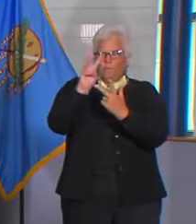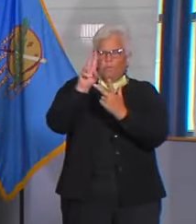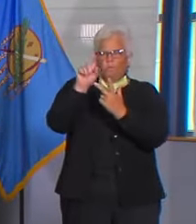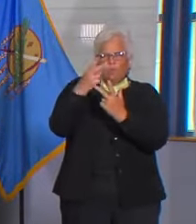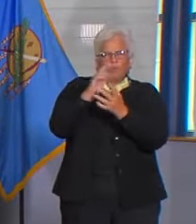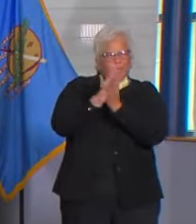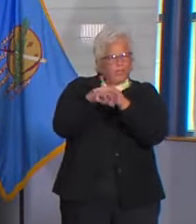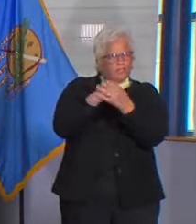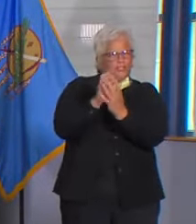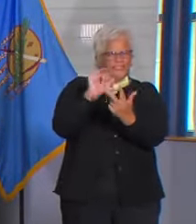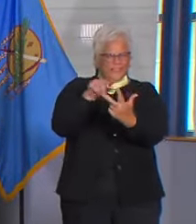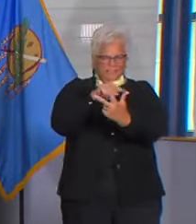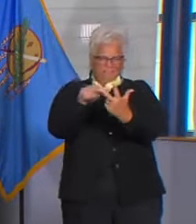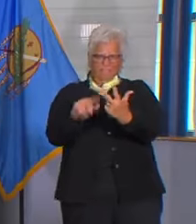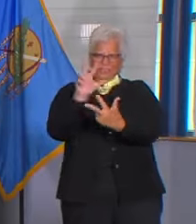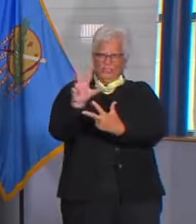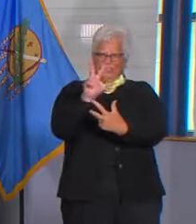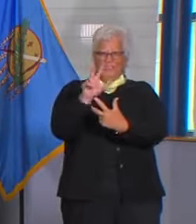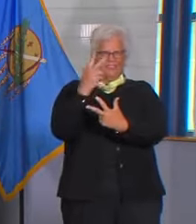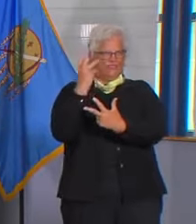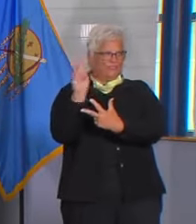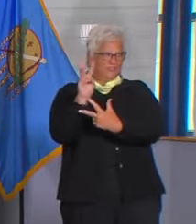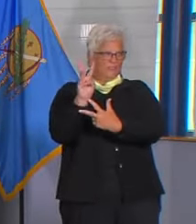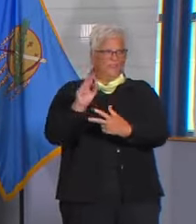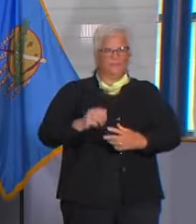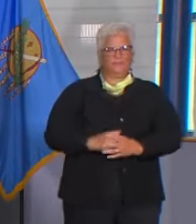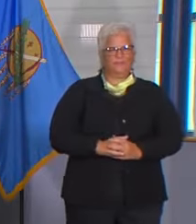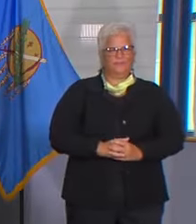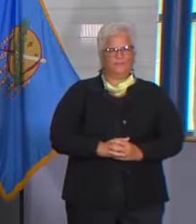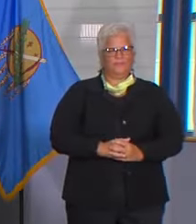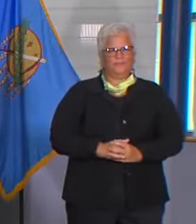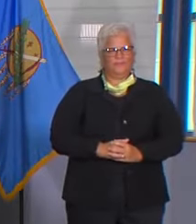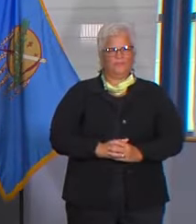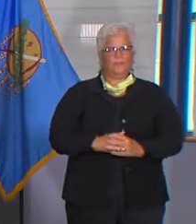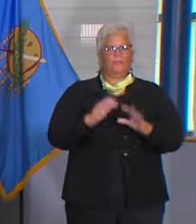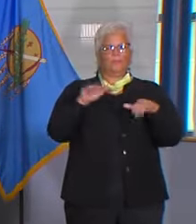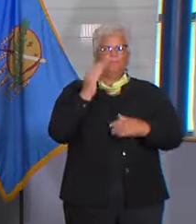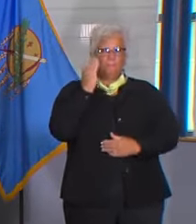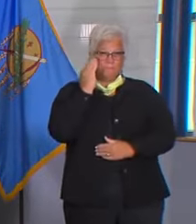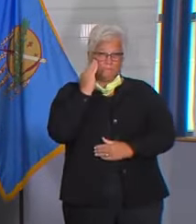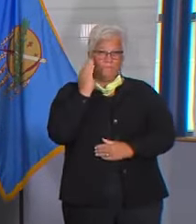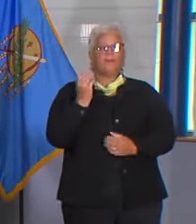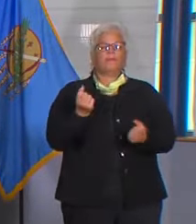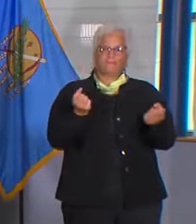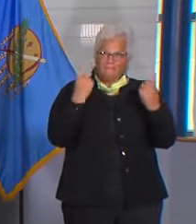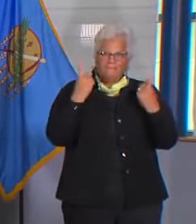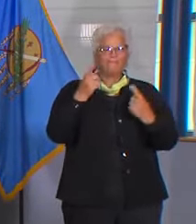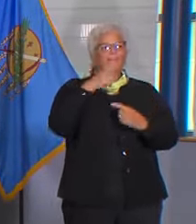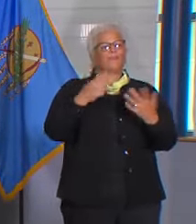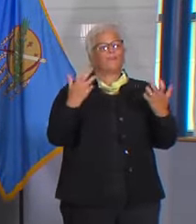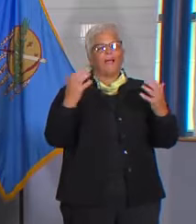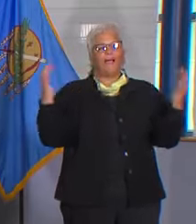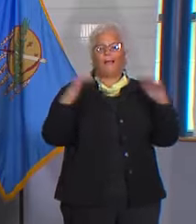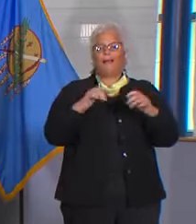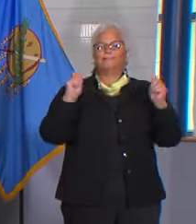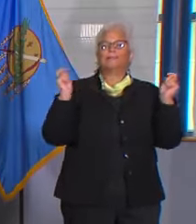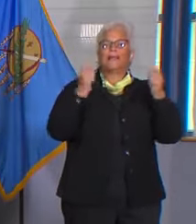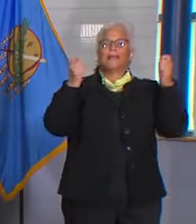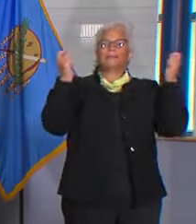healthy. We know people still want to live their lives and come together to celebrate occasions. We just ask together, take together